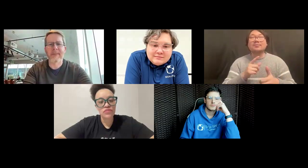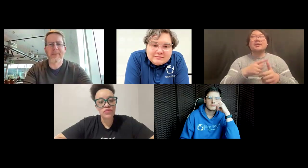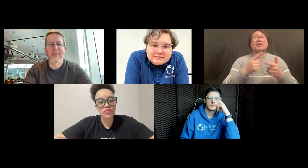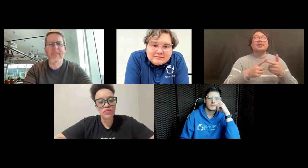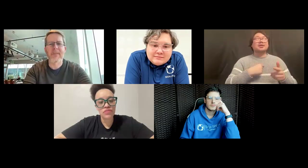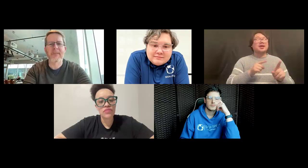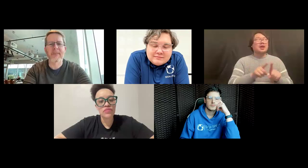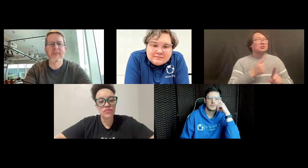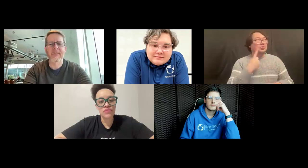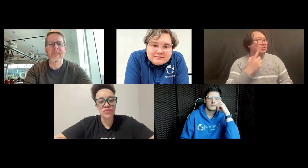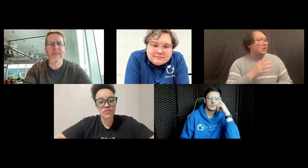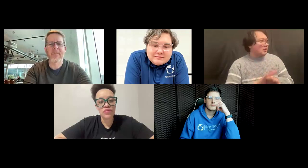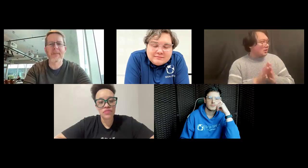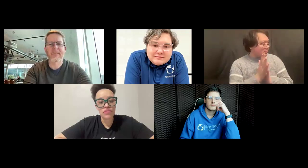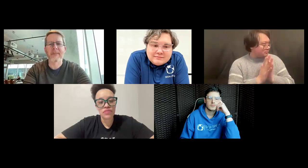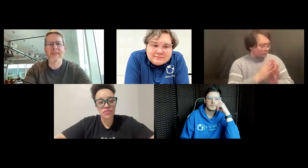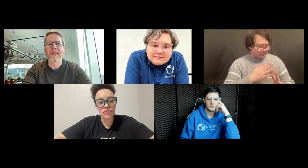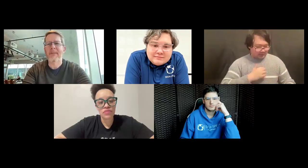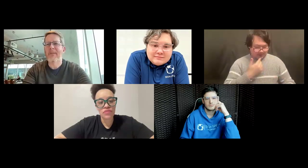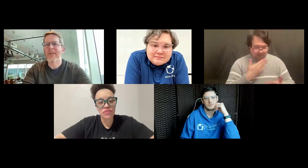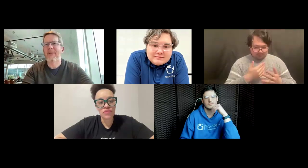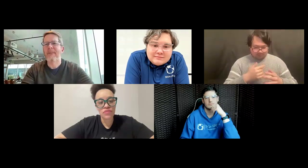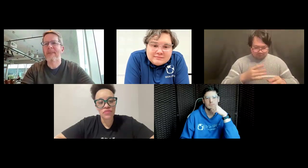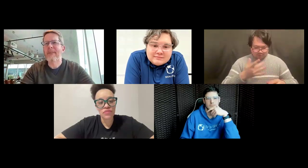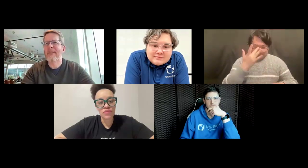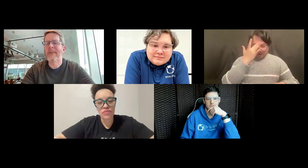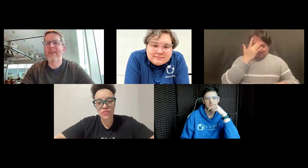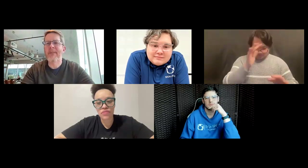is. And again, receiving that feedback, giving feedback.